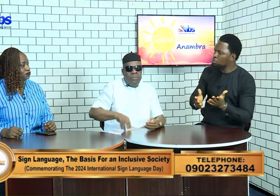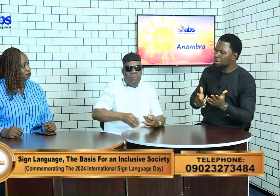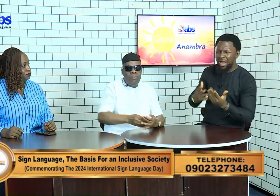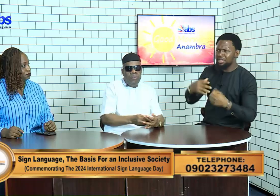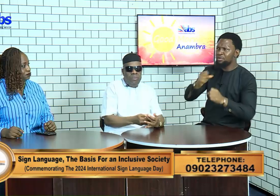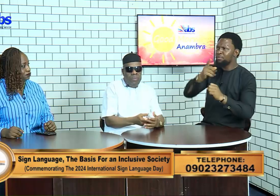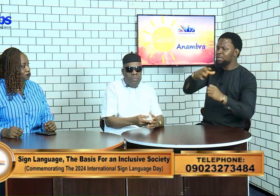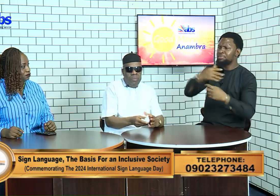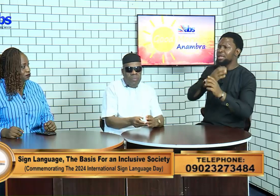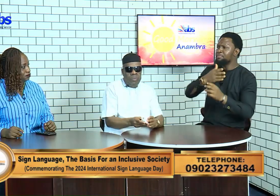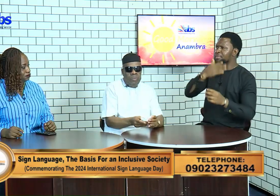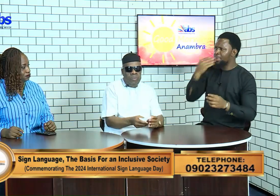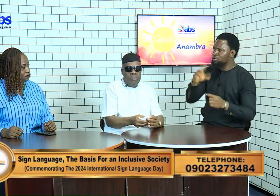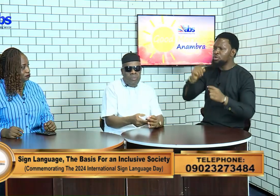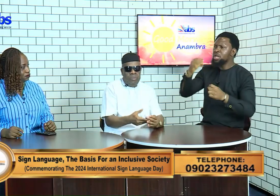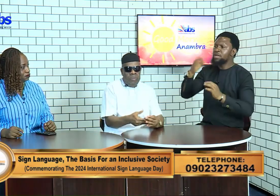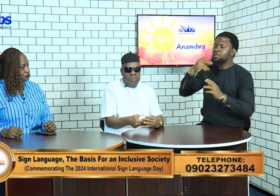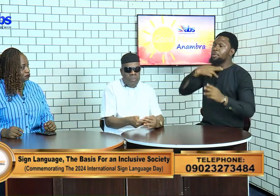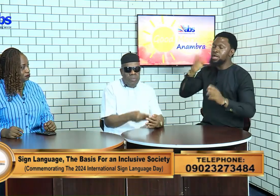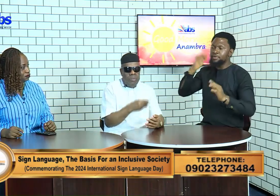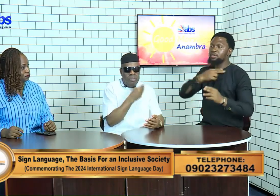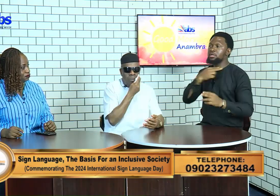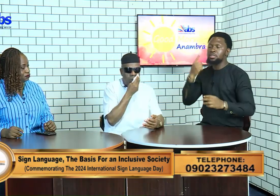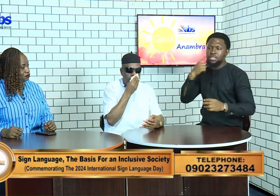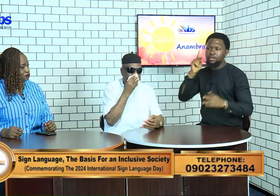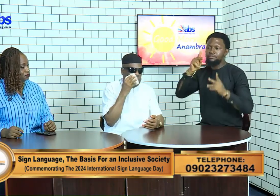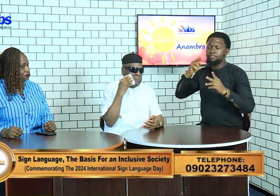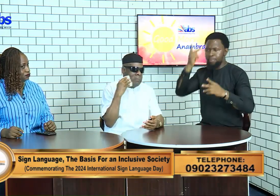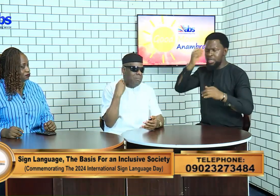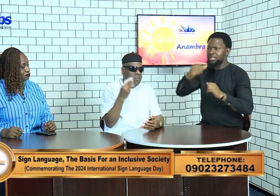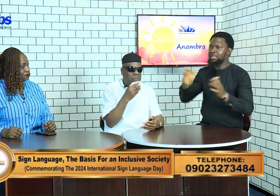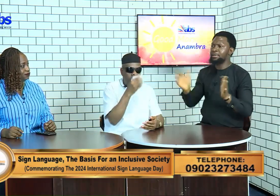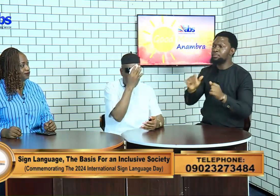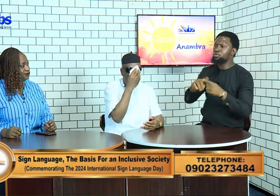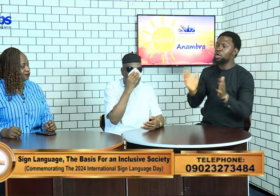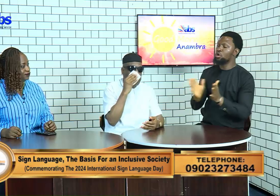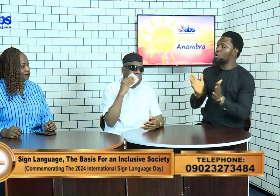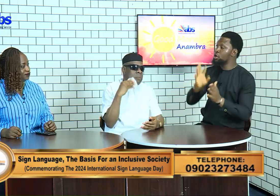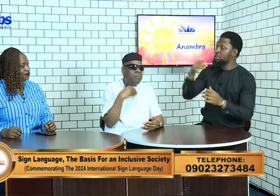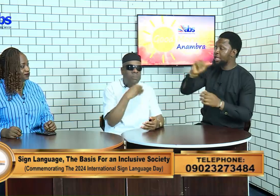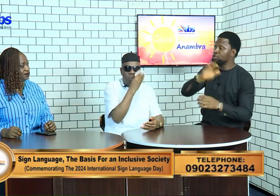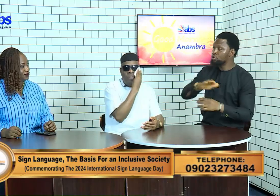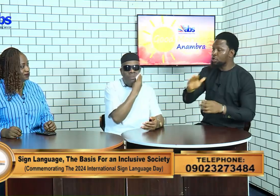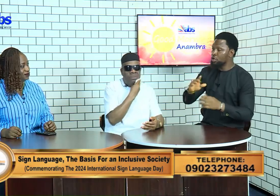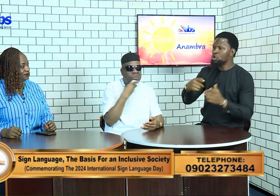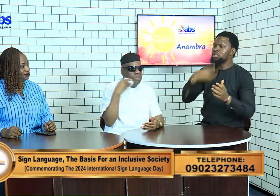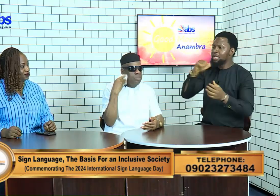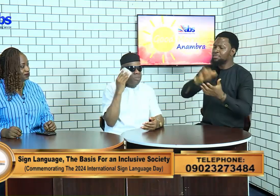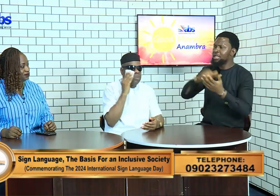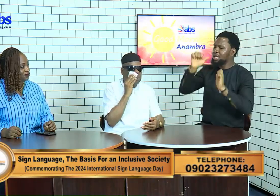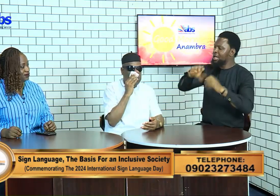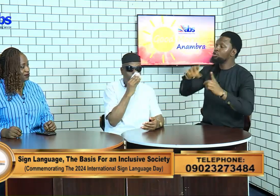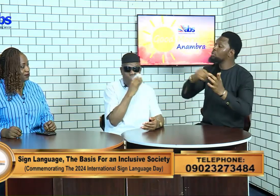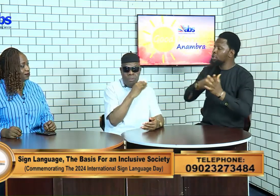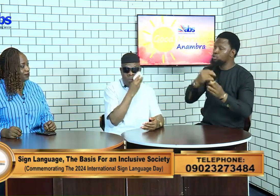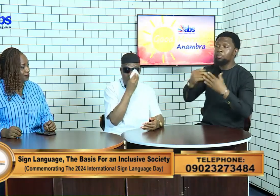school, and from there he became the best. So if the deaf parents can able to encourage their children, tell them that